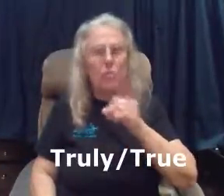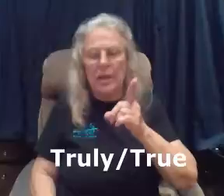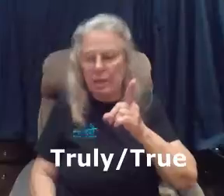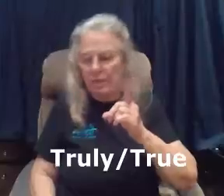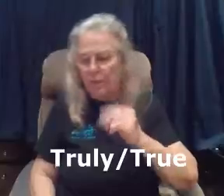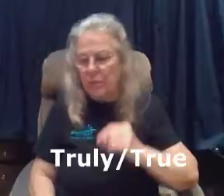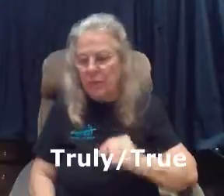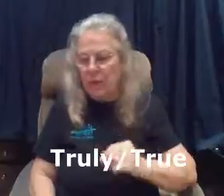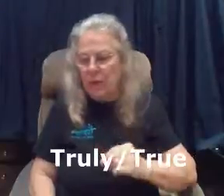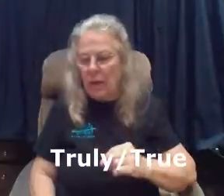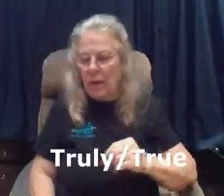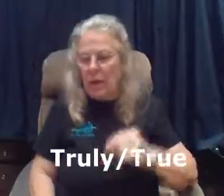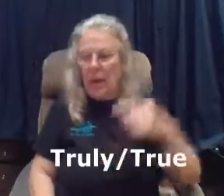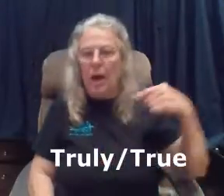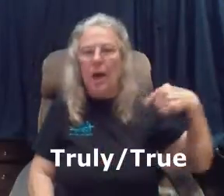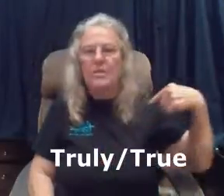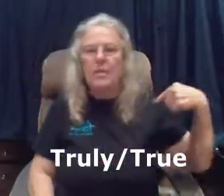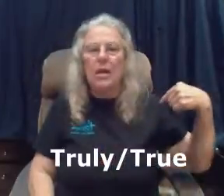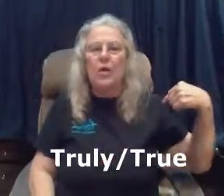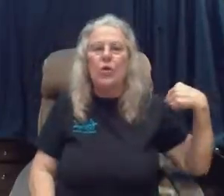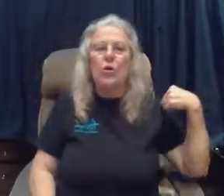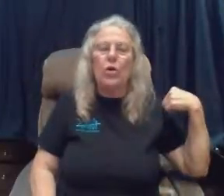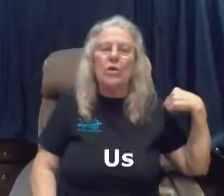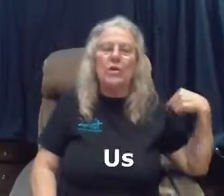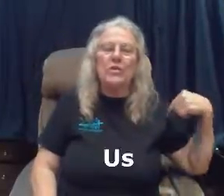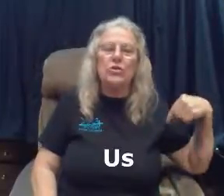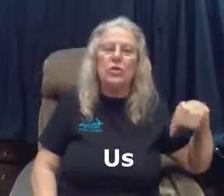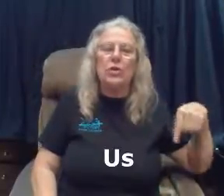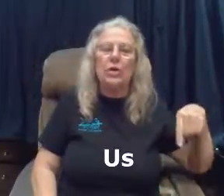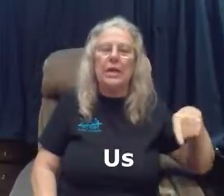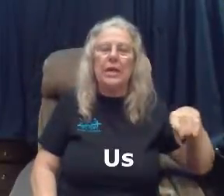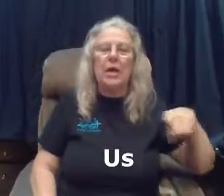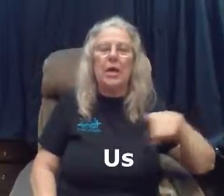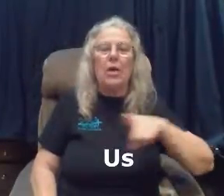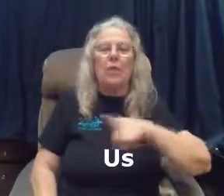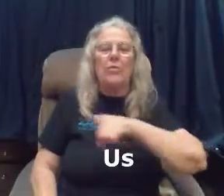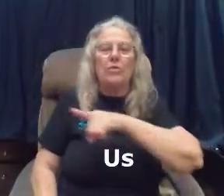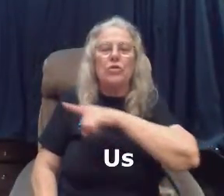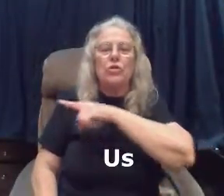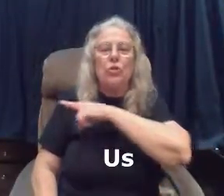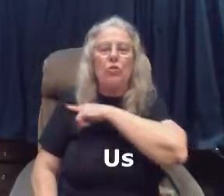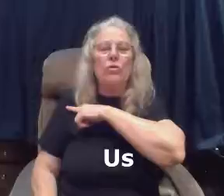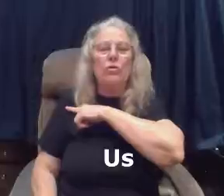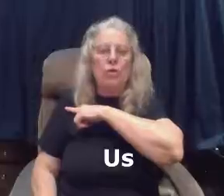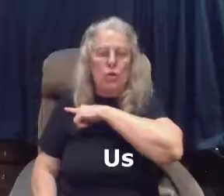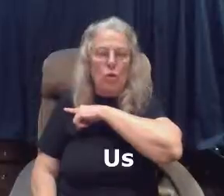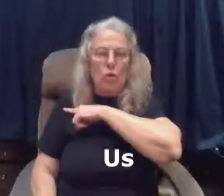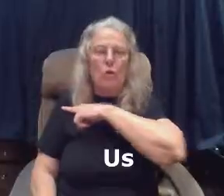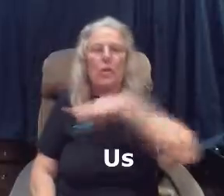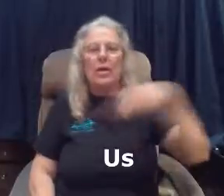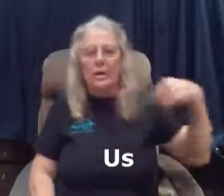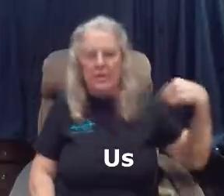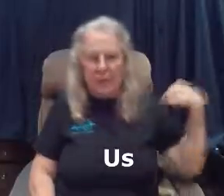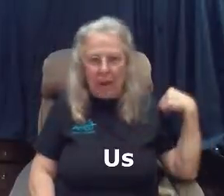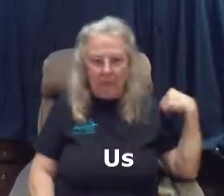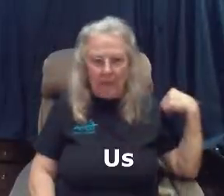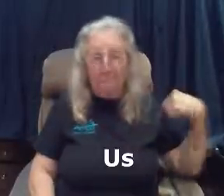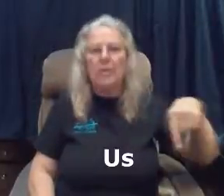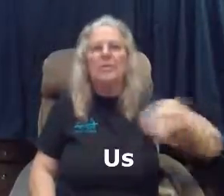truly. Us, you're going to be circling from shoulder to shoulder, dominant